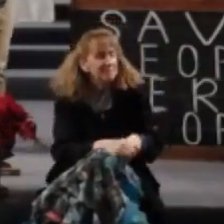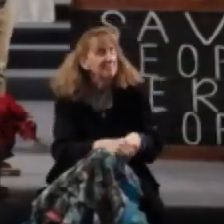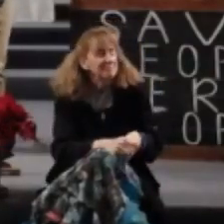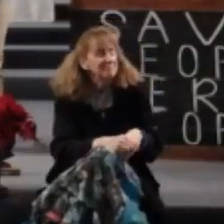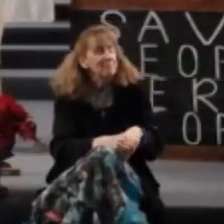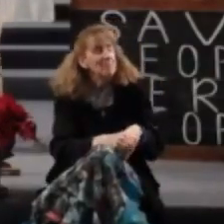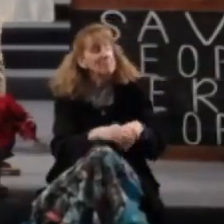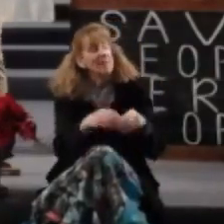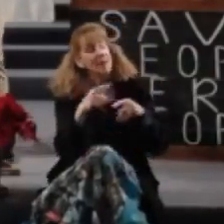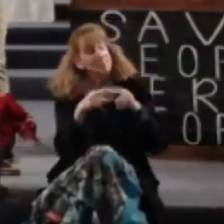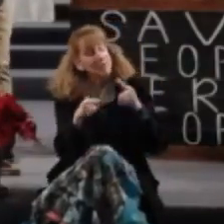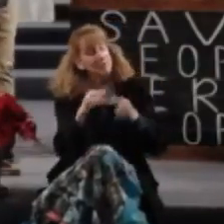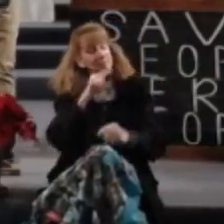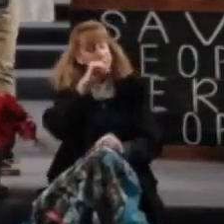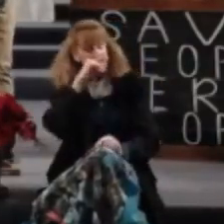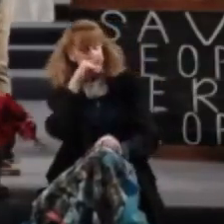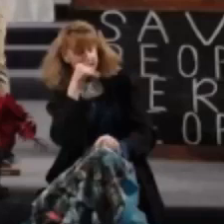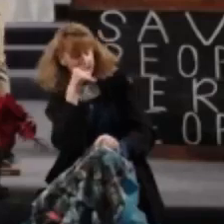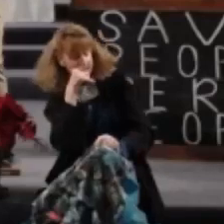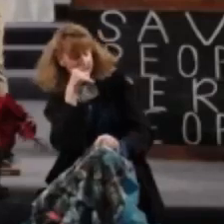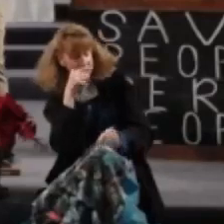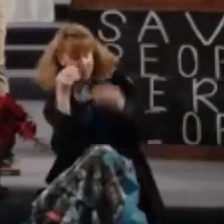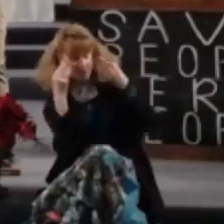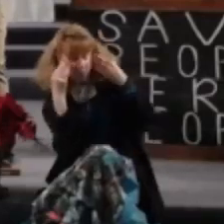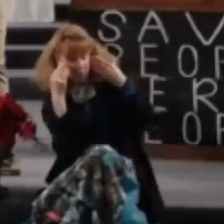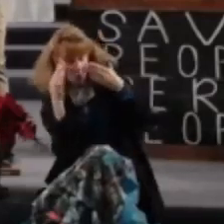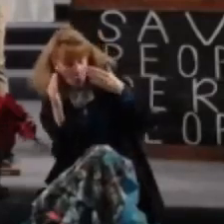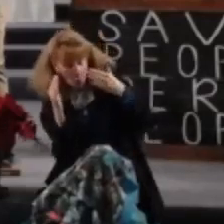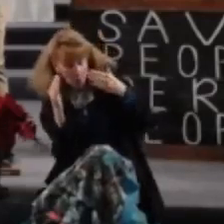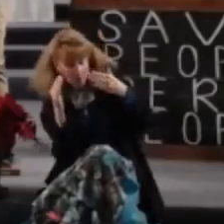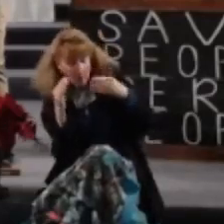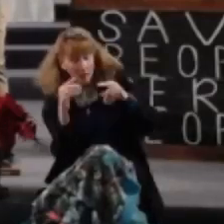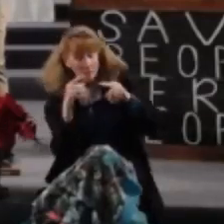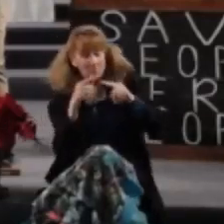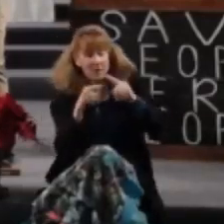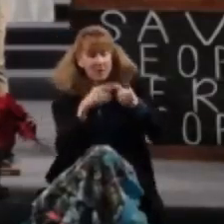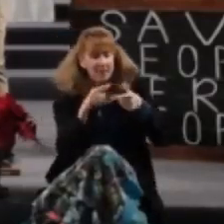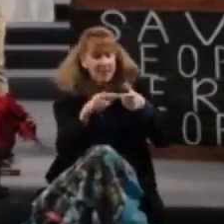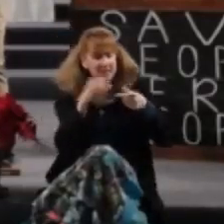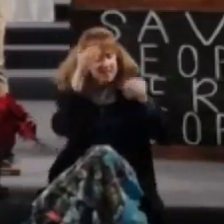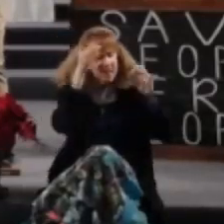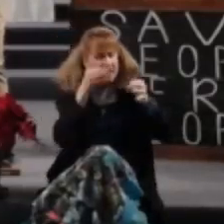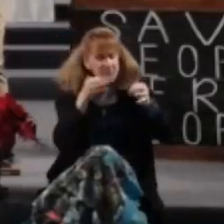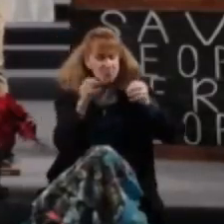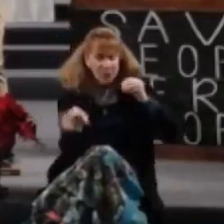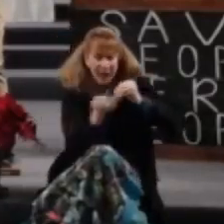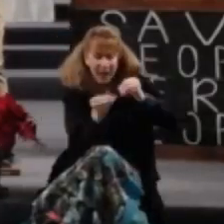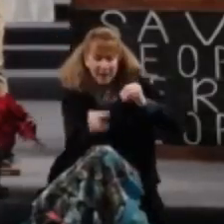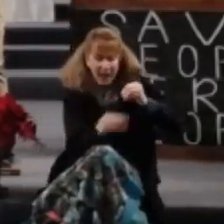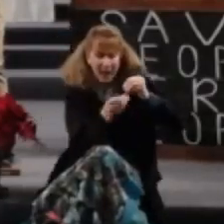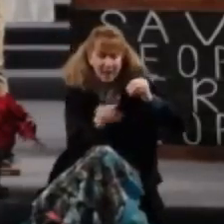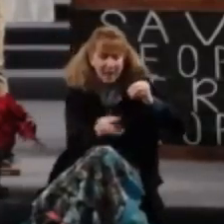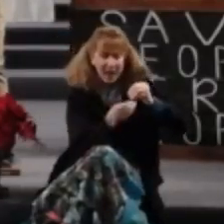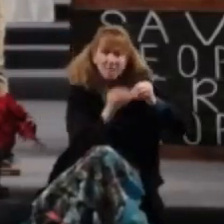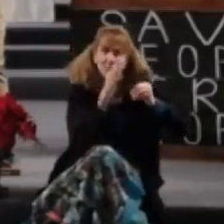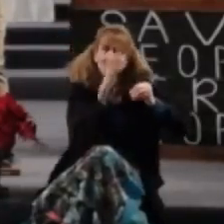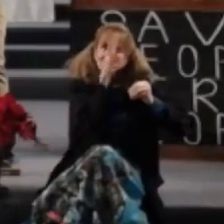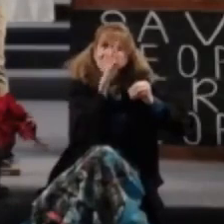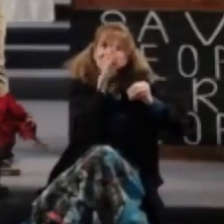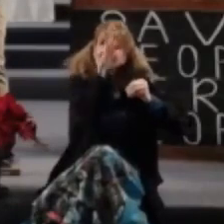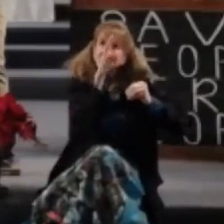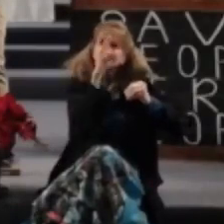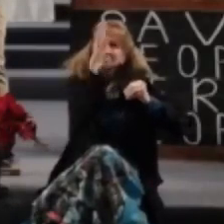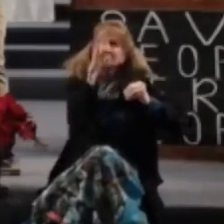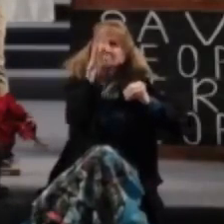is since they didn't know the scripture very well, they simply interjected whatever seemed reasonable to them at